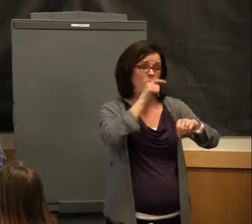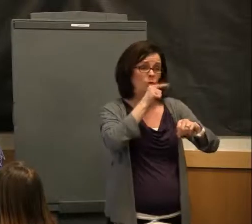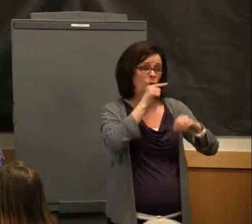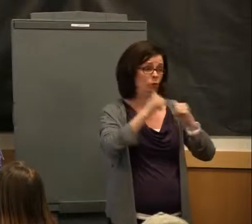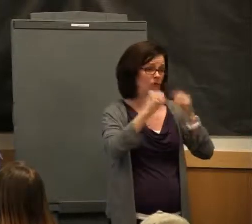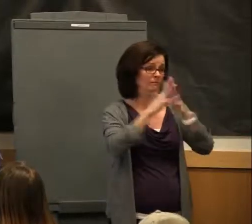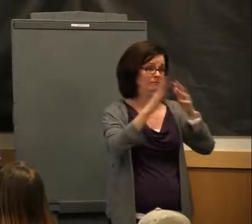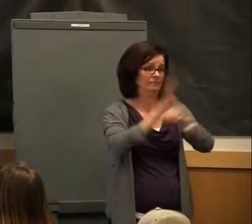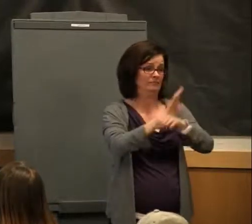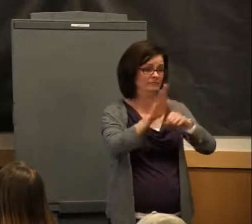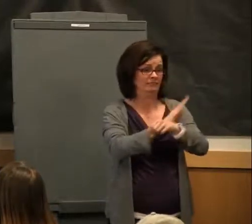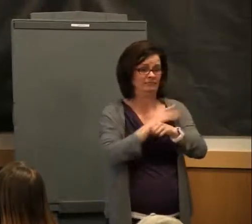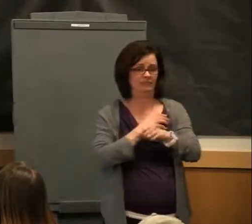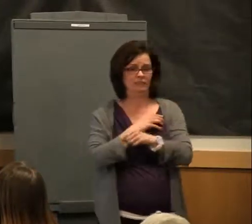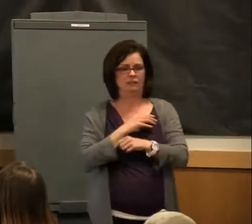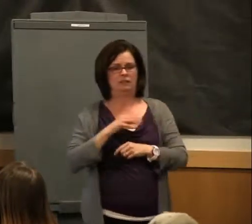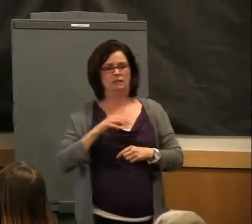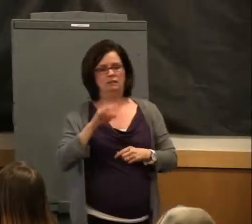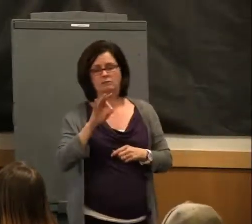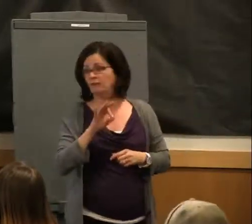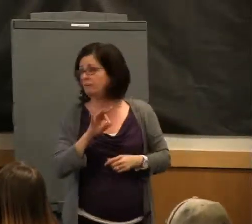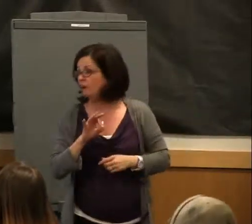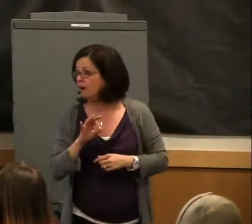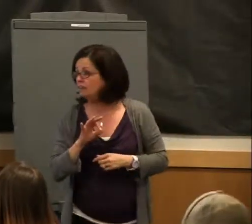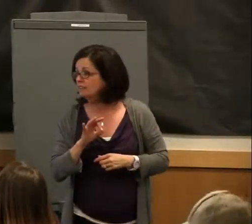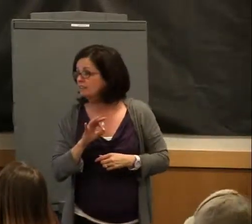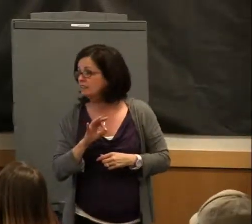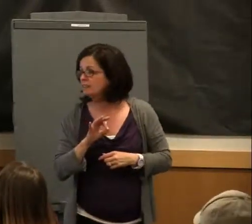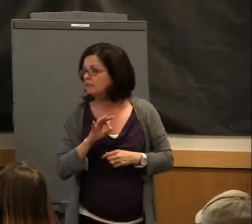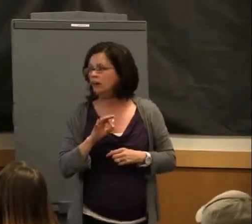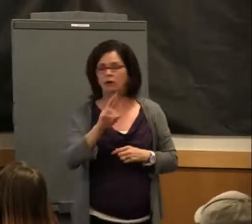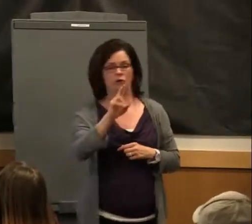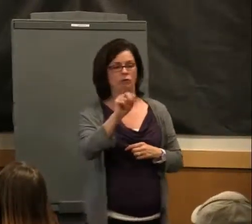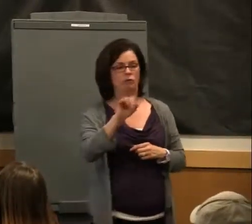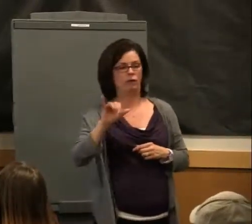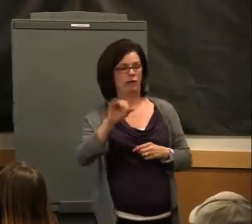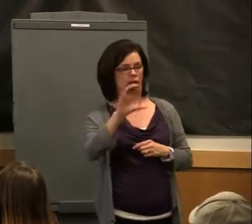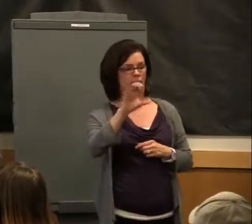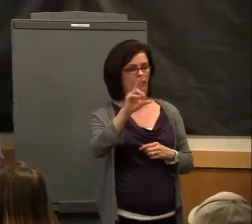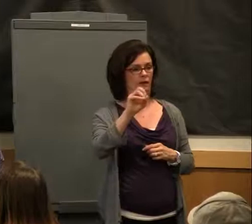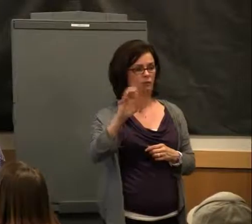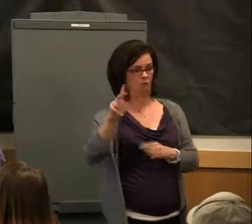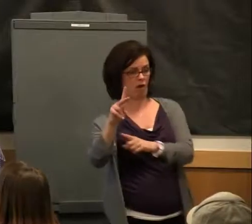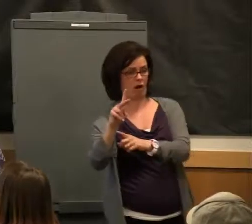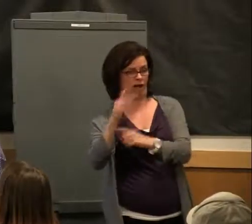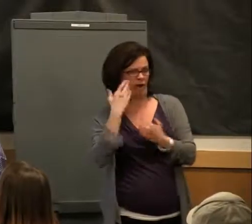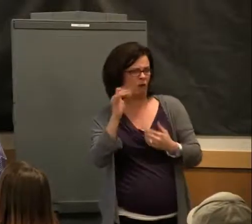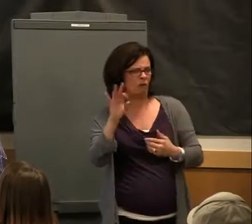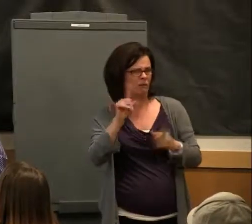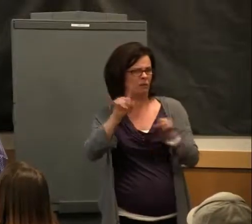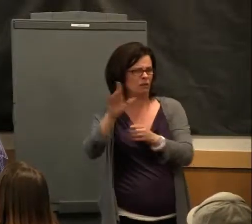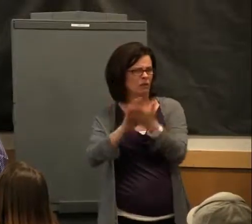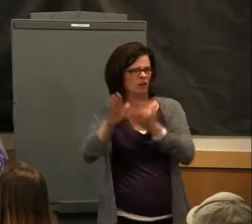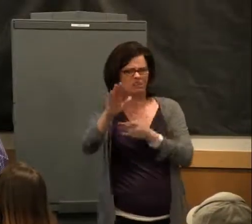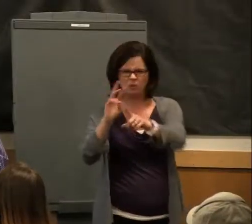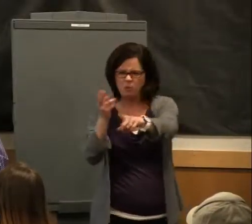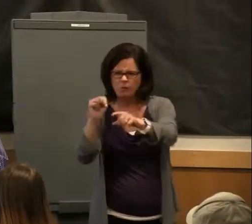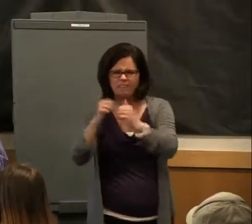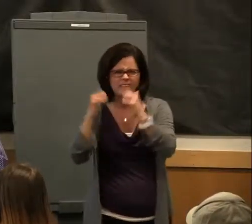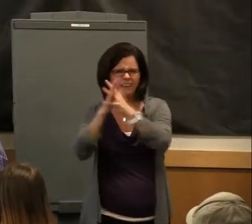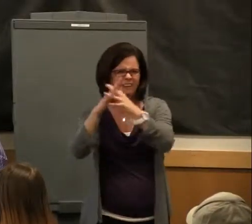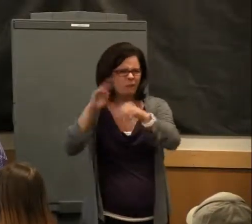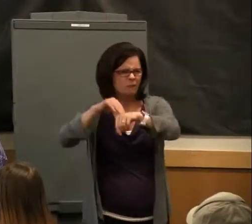Oh, Ray Kroc. I don't know if he went to college or not. Fred Kroc? Ray Kroc. Oh. How long ago did he make